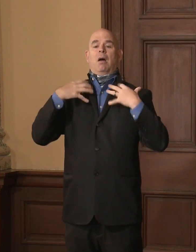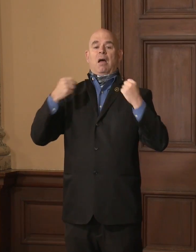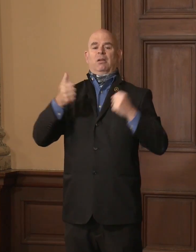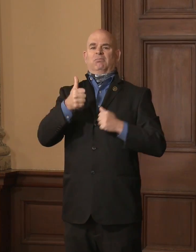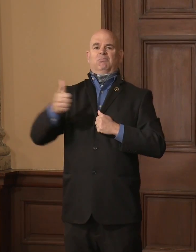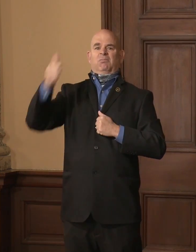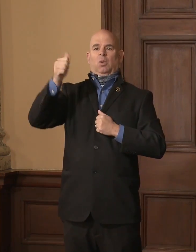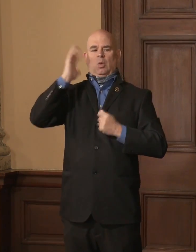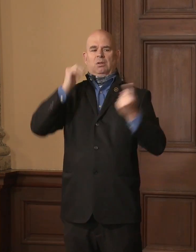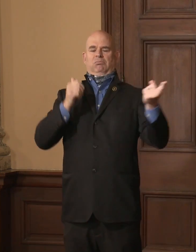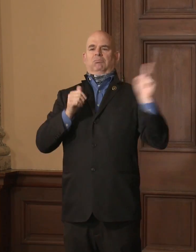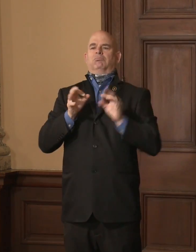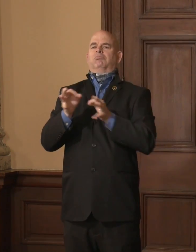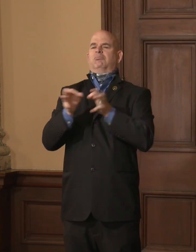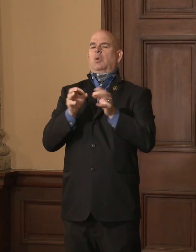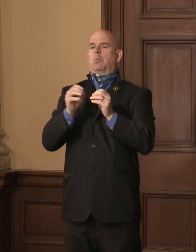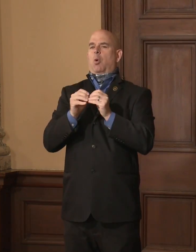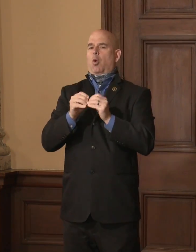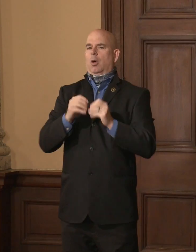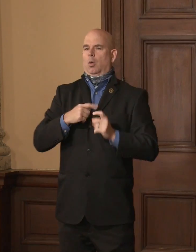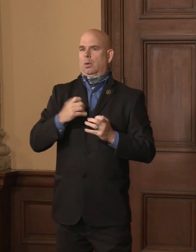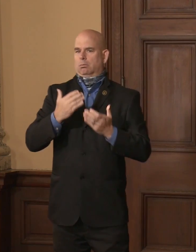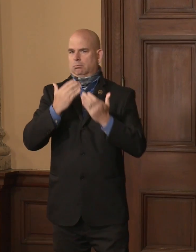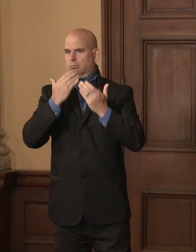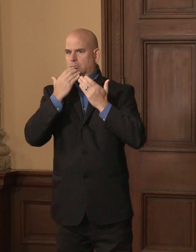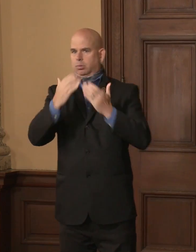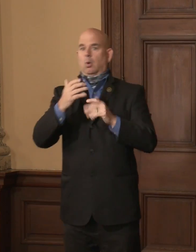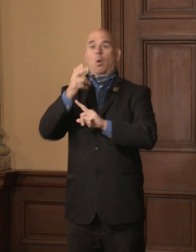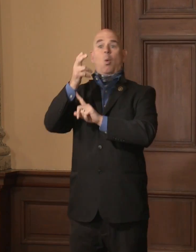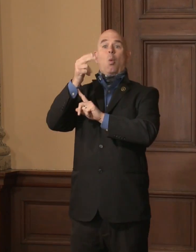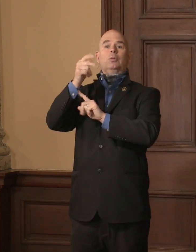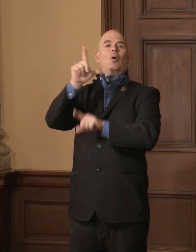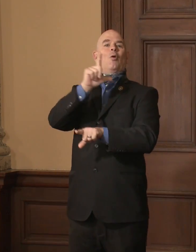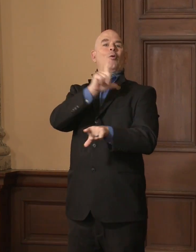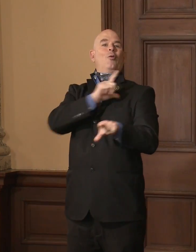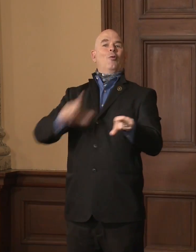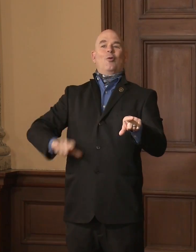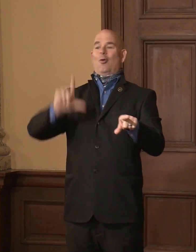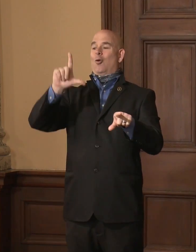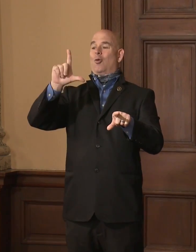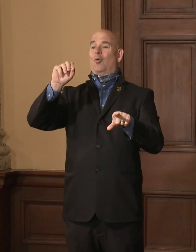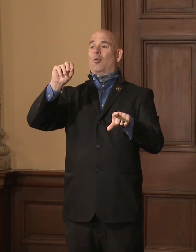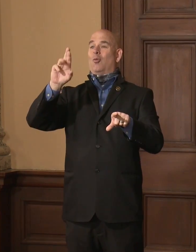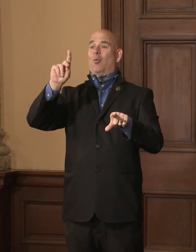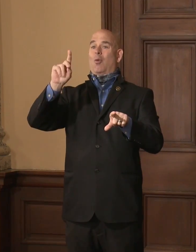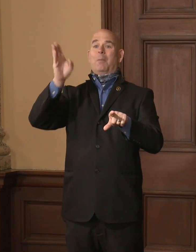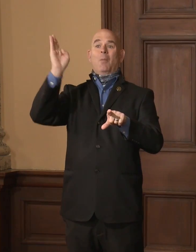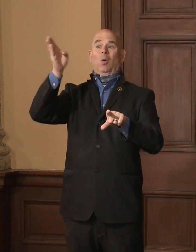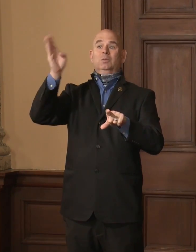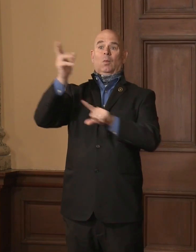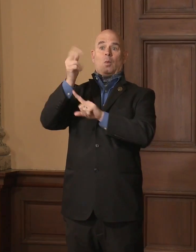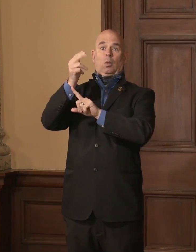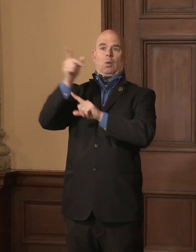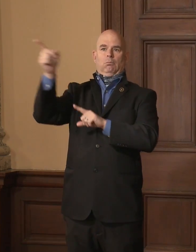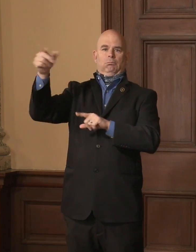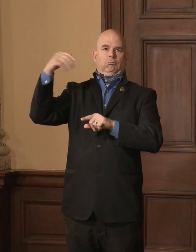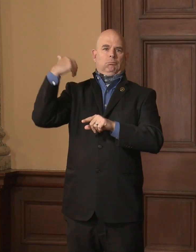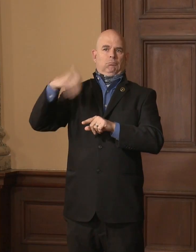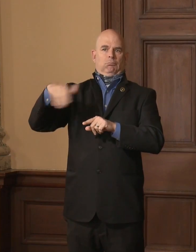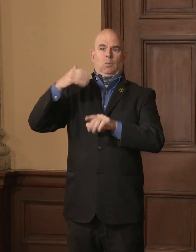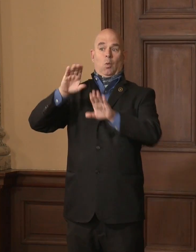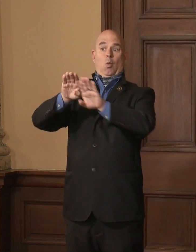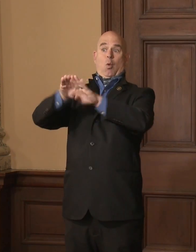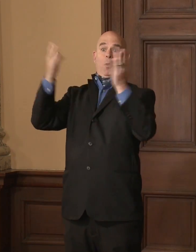this important work. They have opened their doors to help vulnerable residents and reduce the spread of COVID-19. The